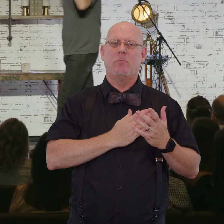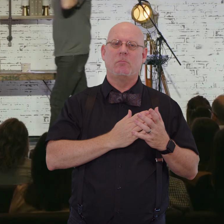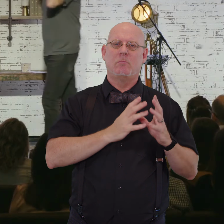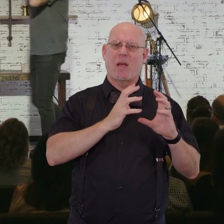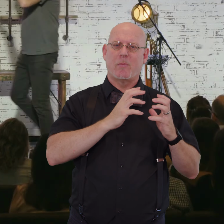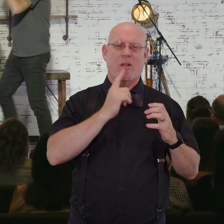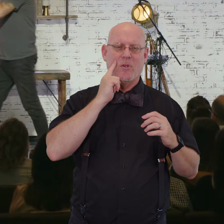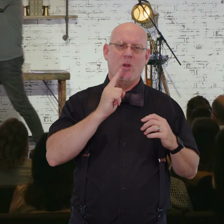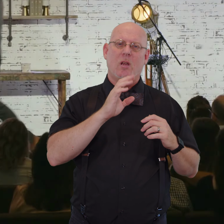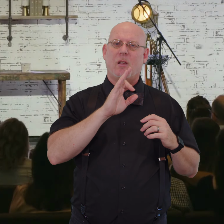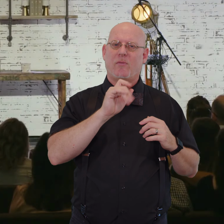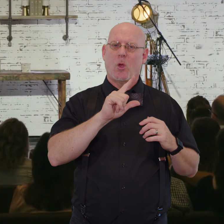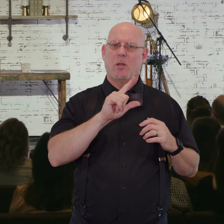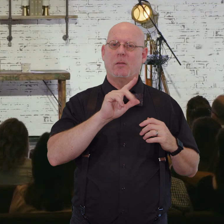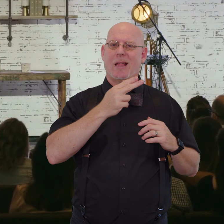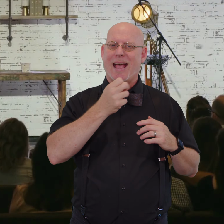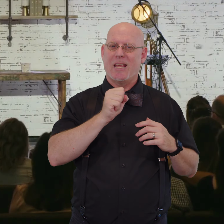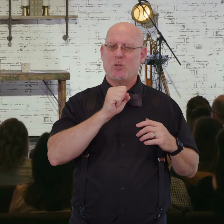some basketball